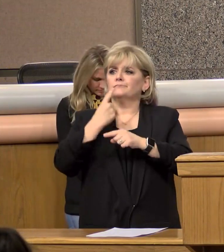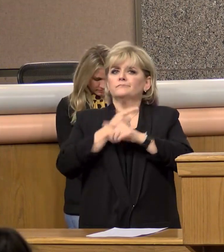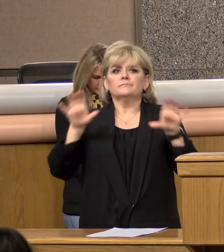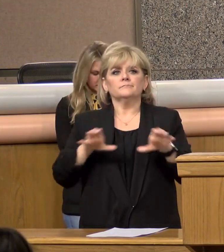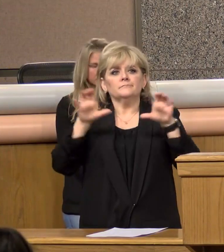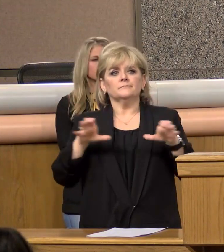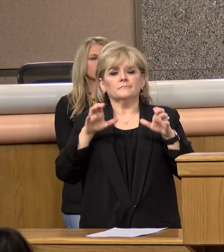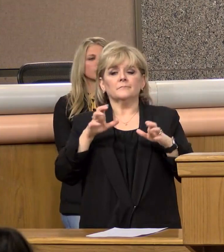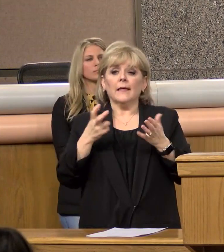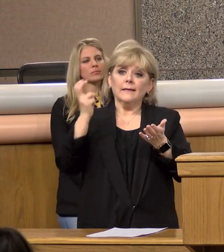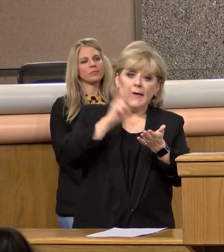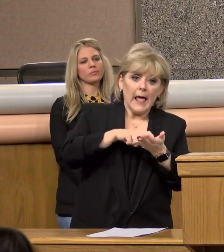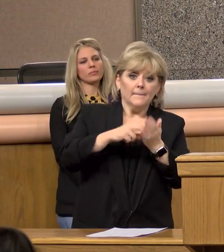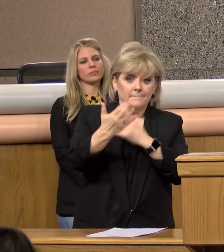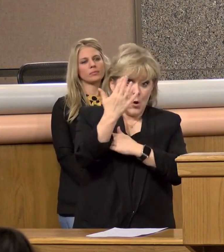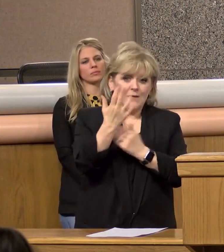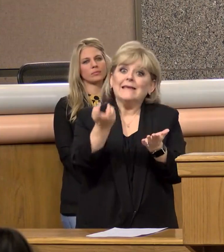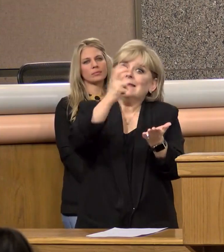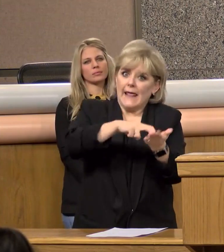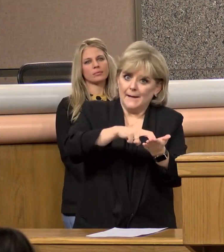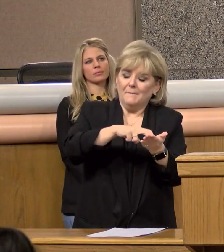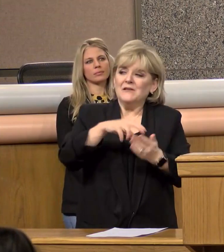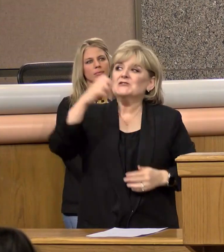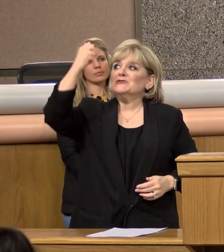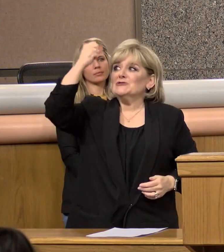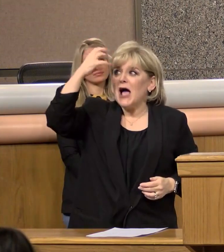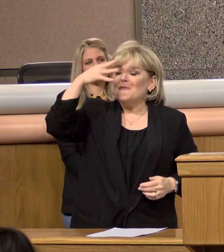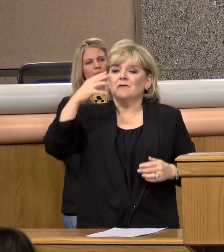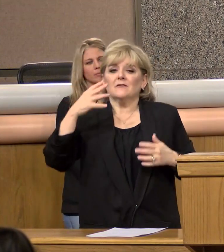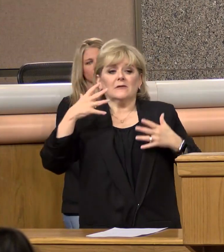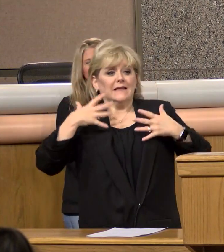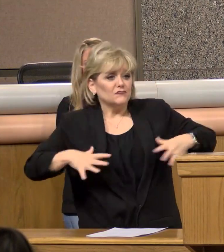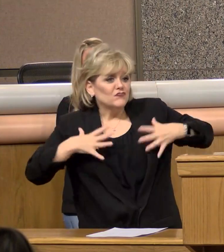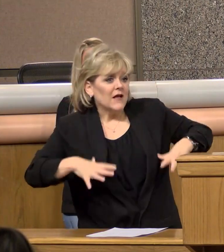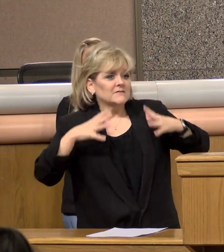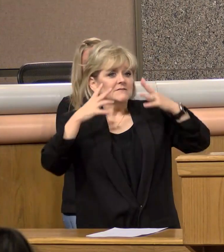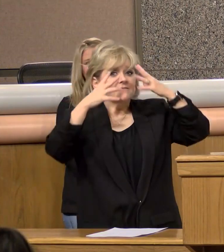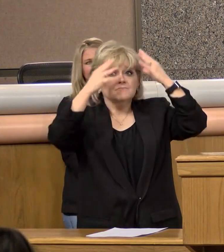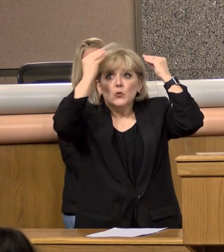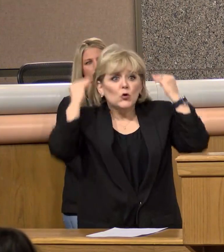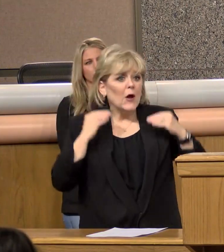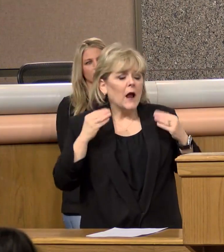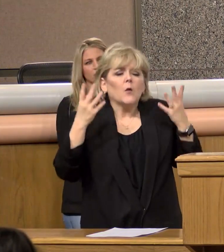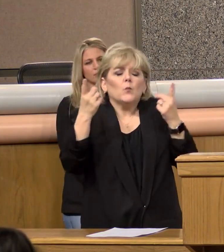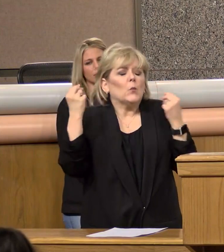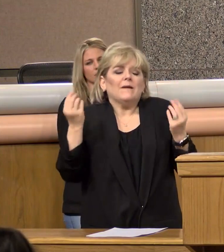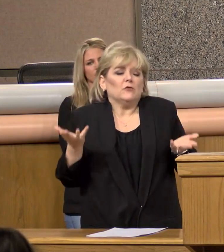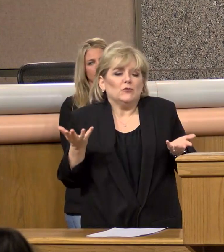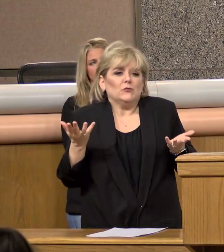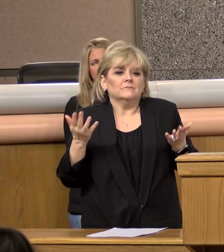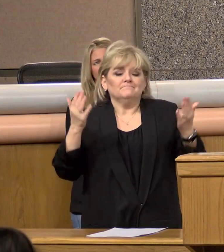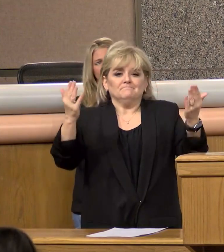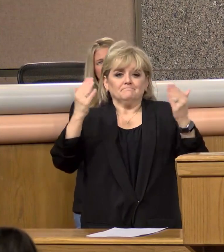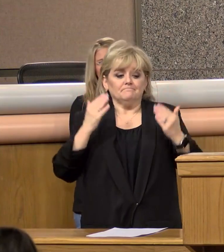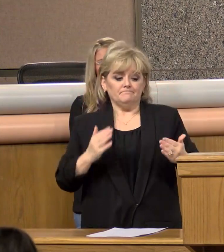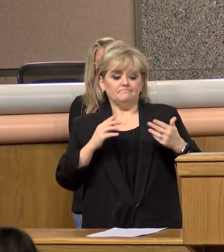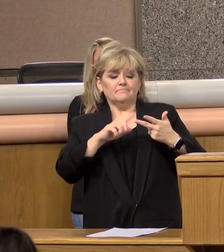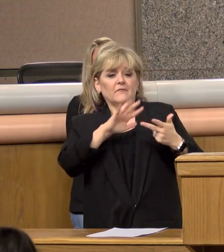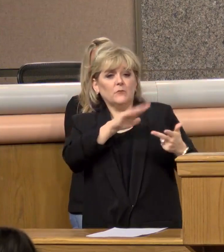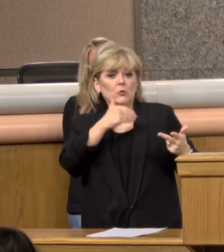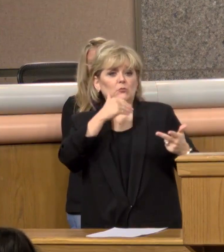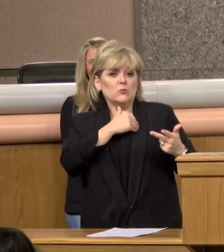Shower. Do your hair. Do your makeup. Get dressed. Try to maintain those regular routines. In terms of feeding your soul. There's a lot of